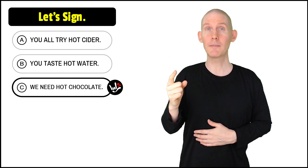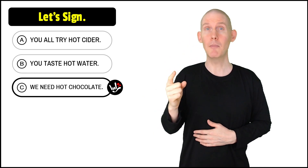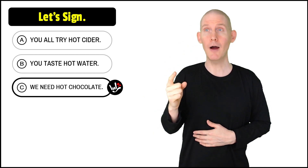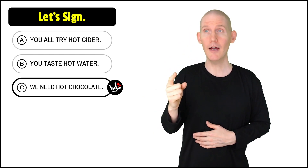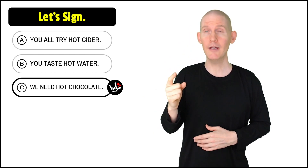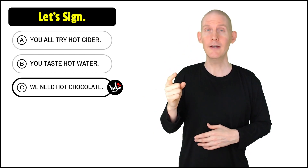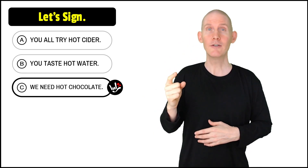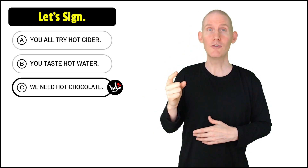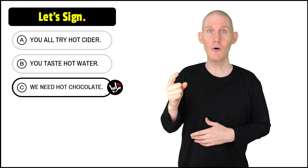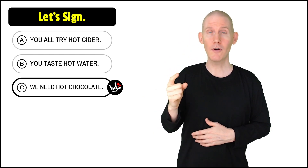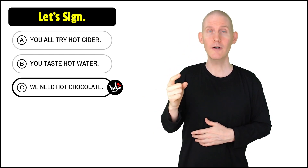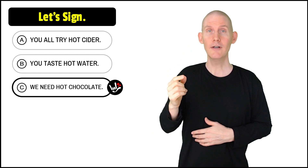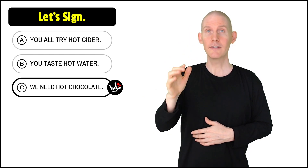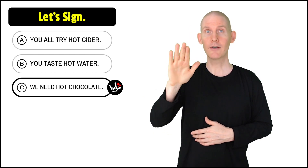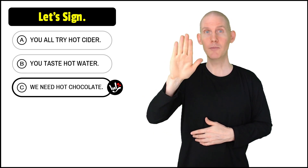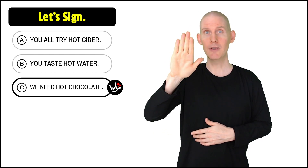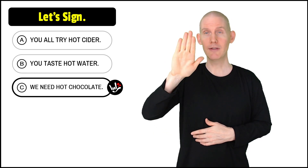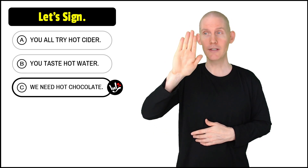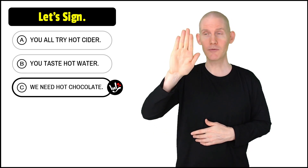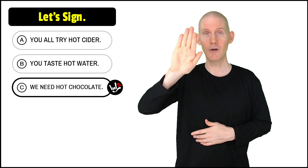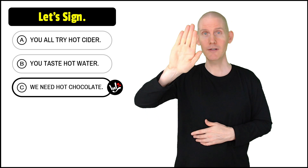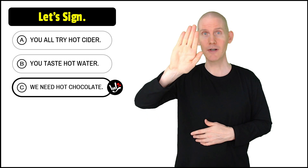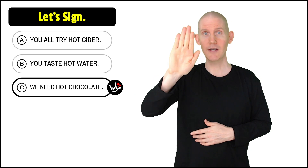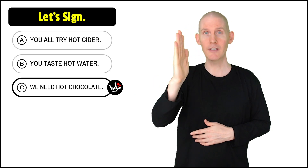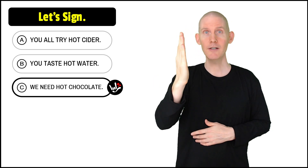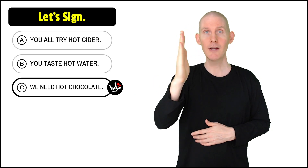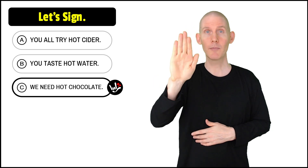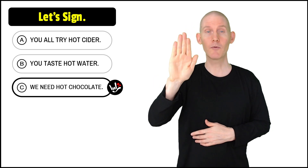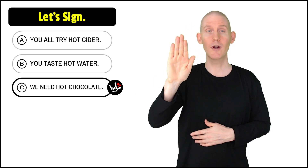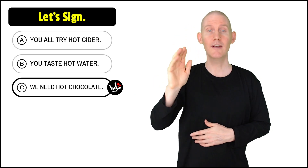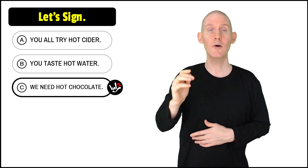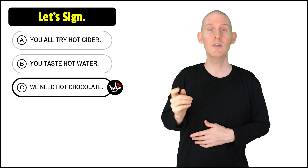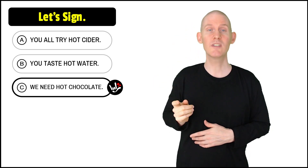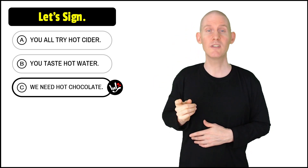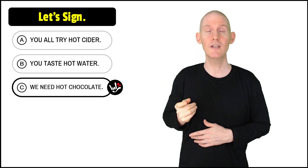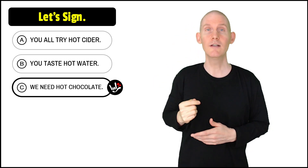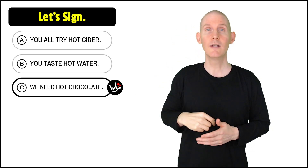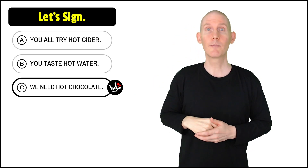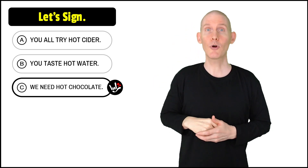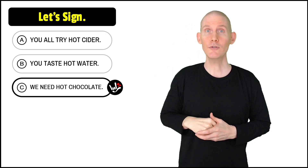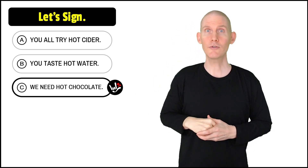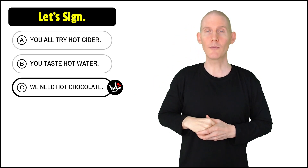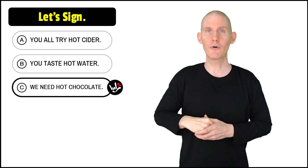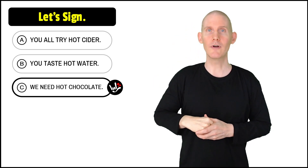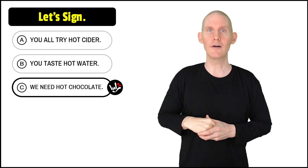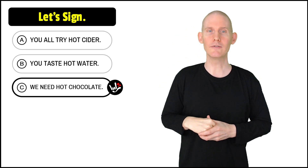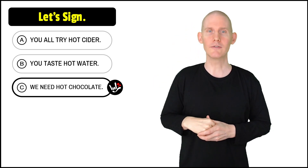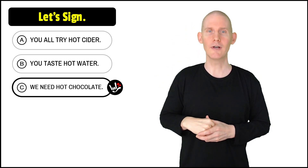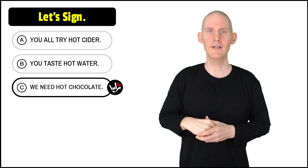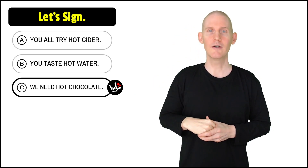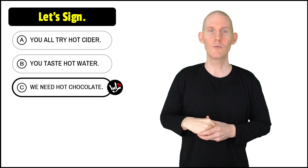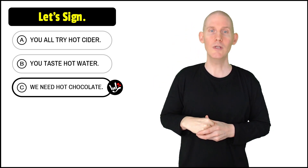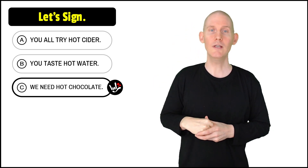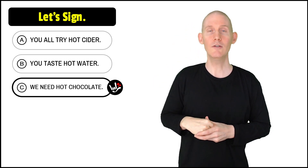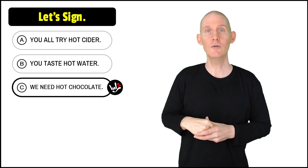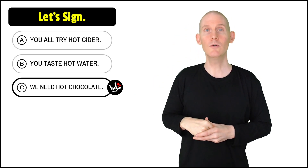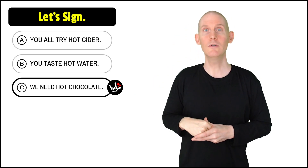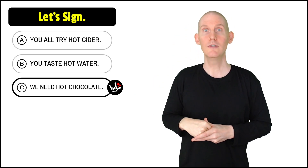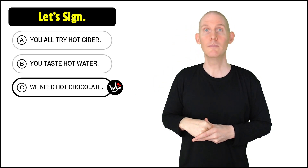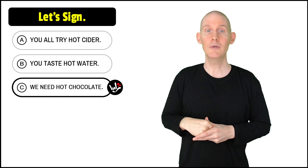like my, your, it's going to be this one right here. But right now we just need personal pronouns, right? We, you, me,